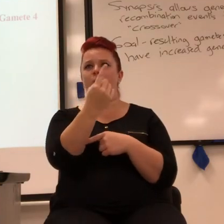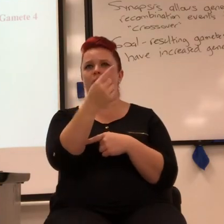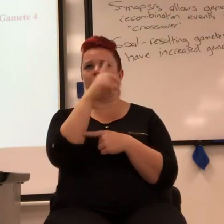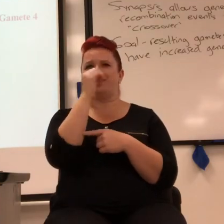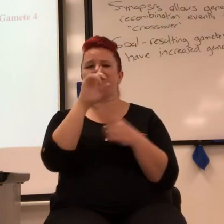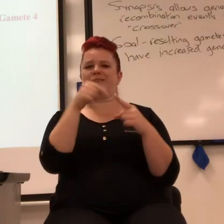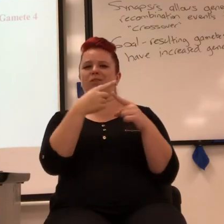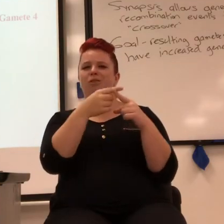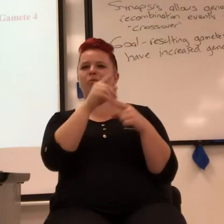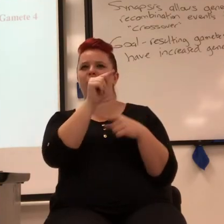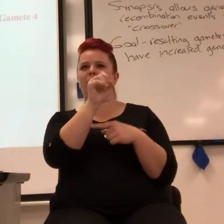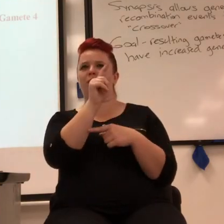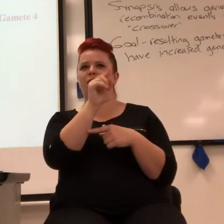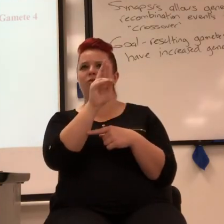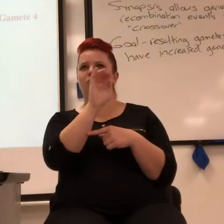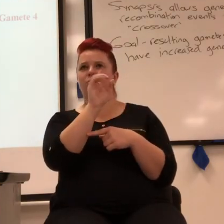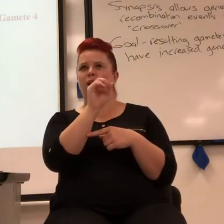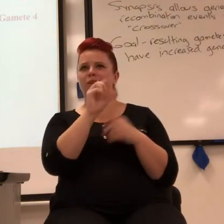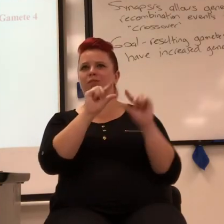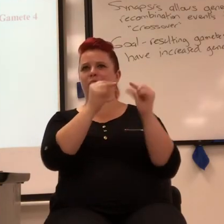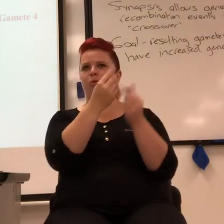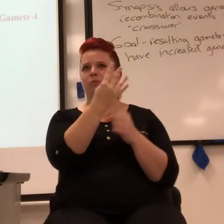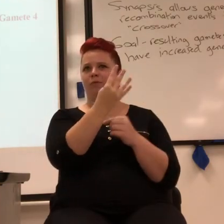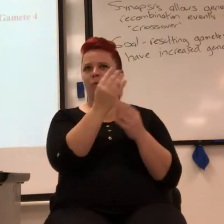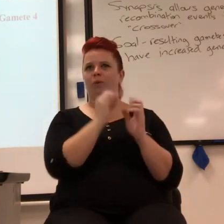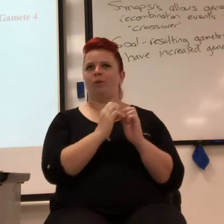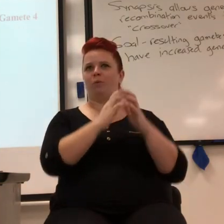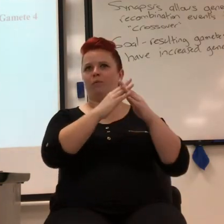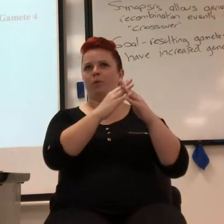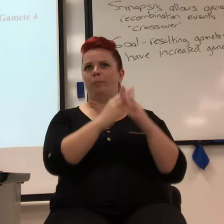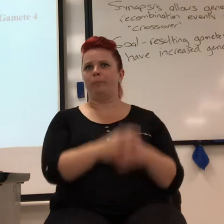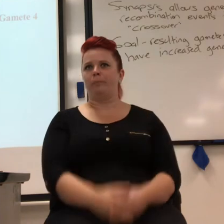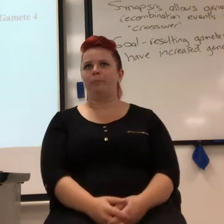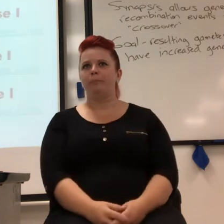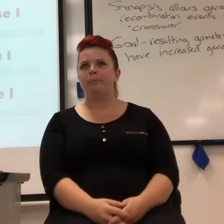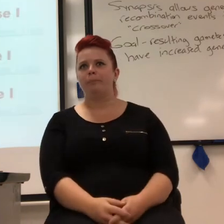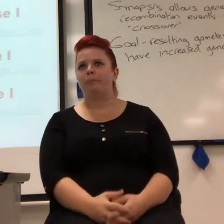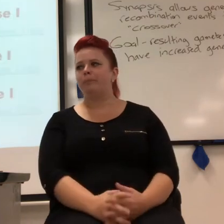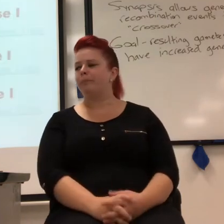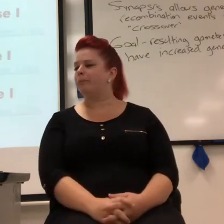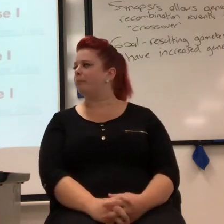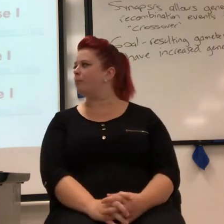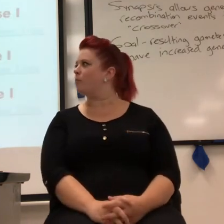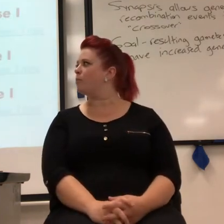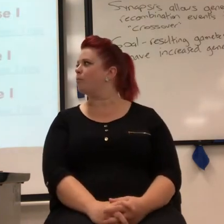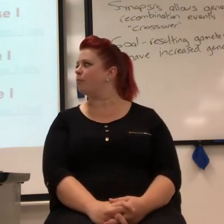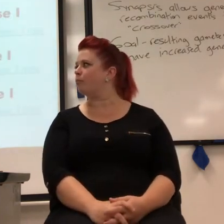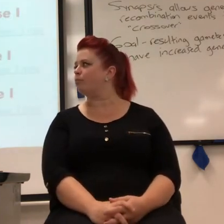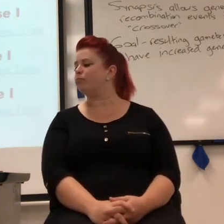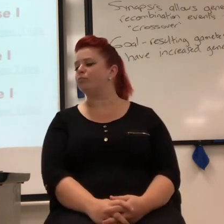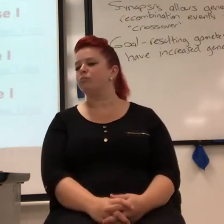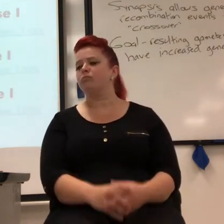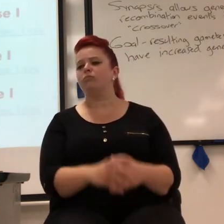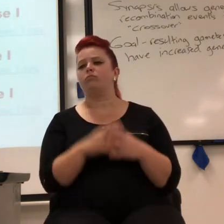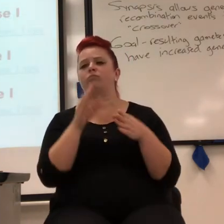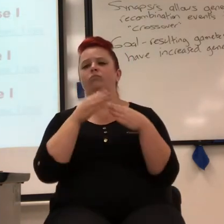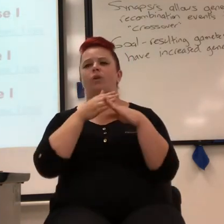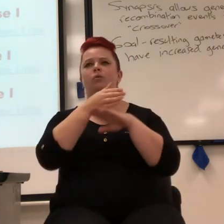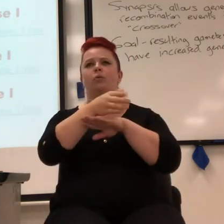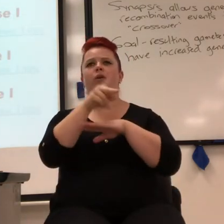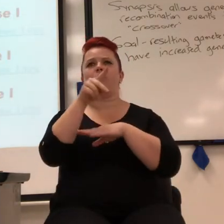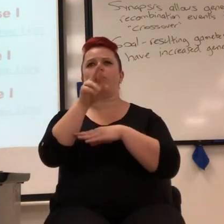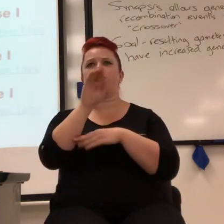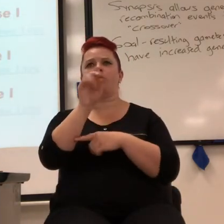form. I just want to go back to that slide I was on, this one. After prophase one, this occurs, then you